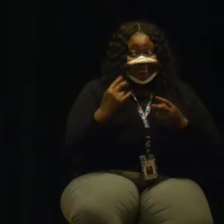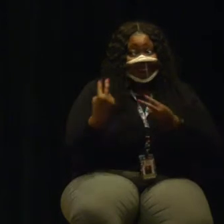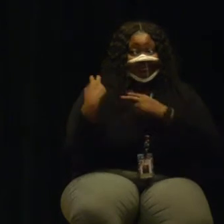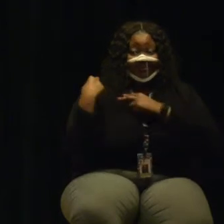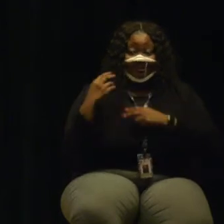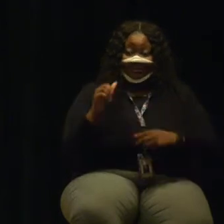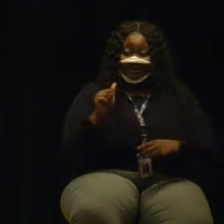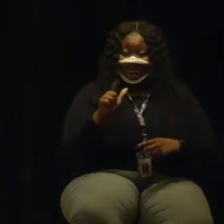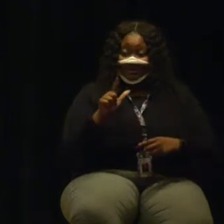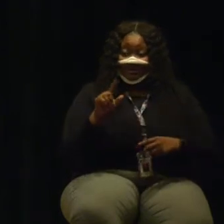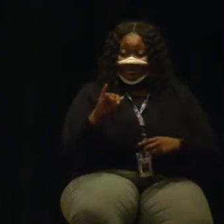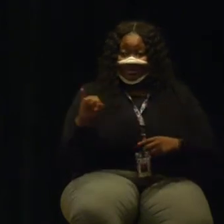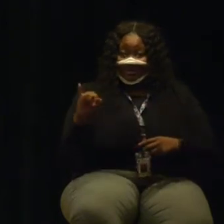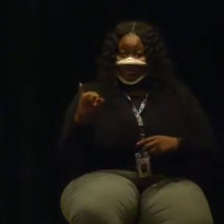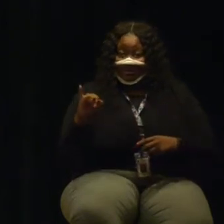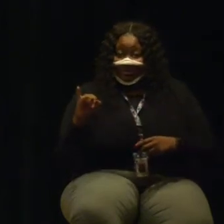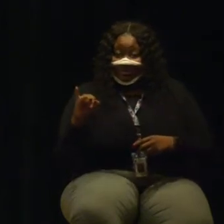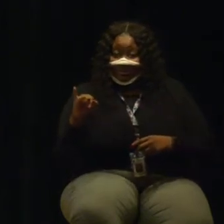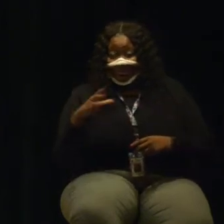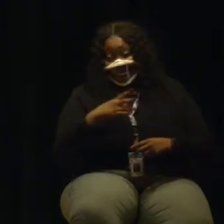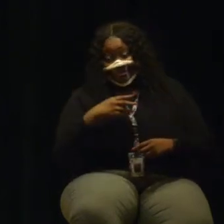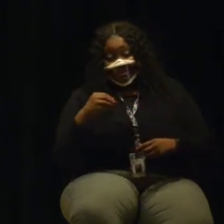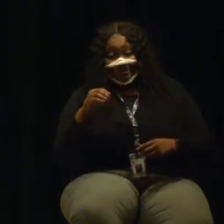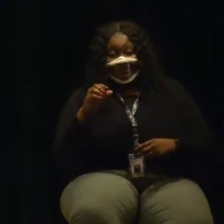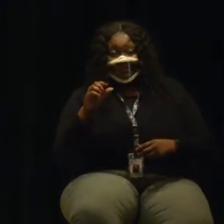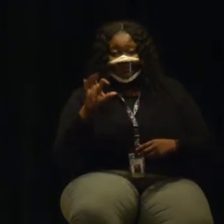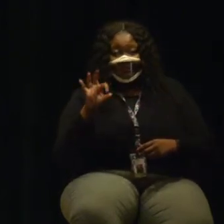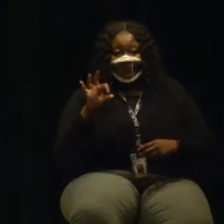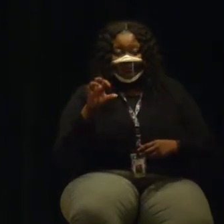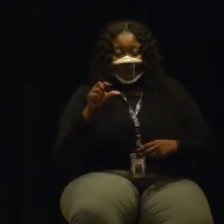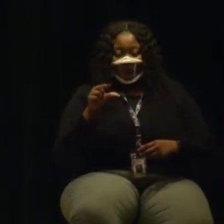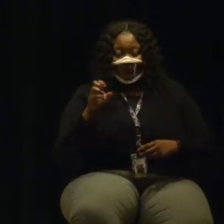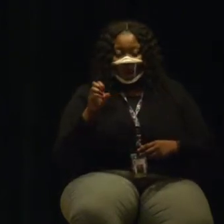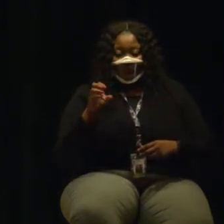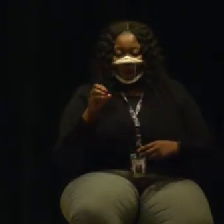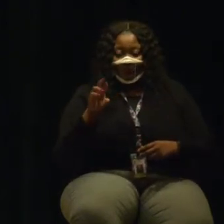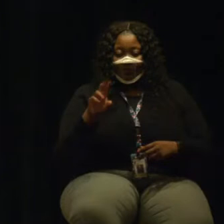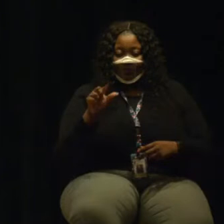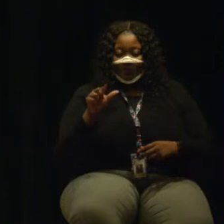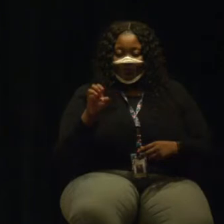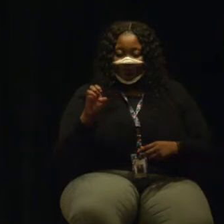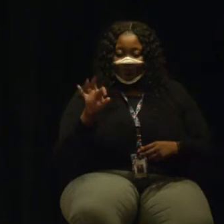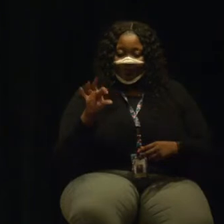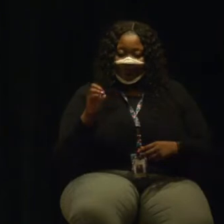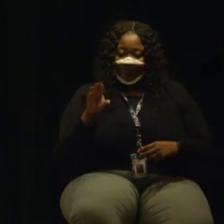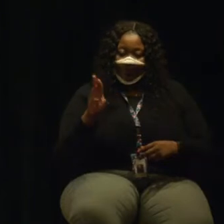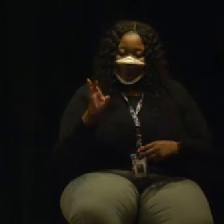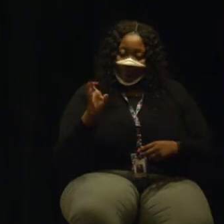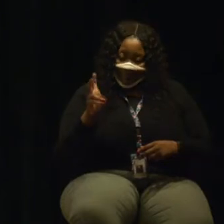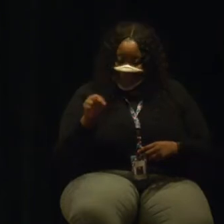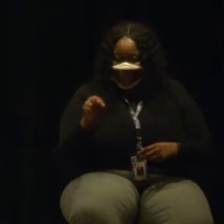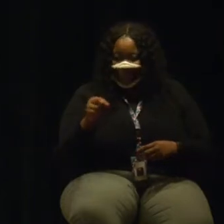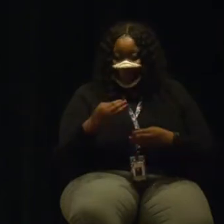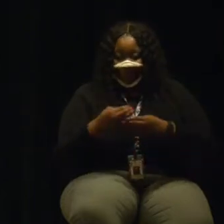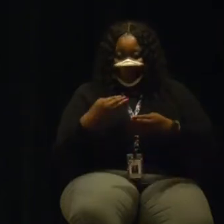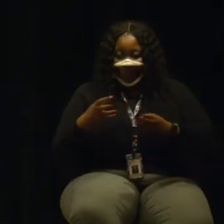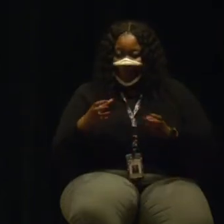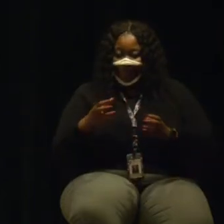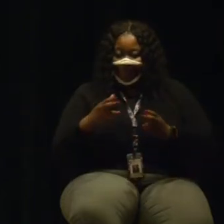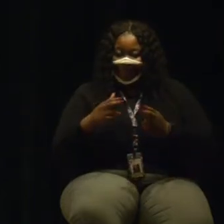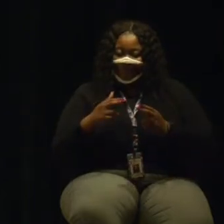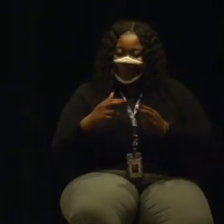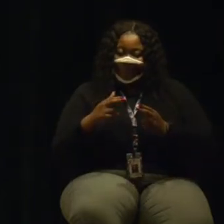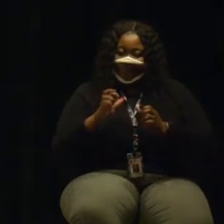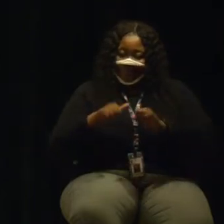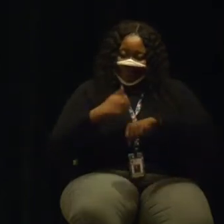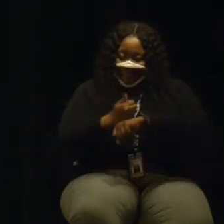Foreman, before he was making those grills and everything, I mean, he was one of the hardest punchers in history of boxing. Right. There's not any comparison at all.